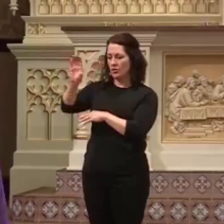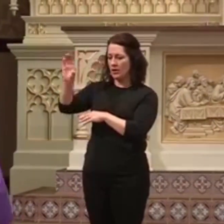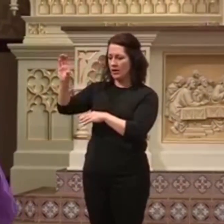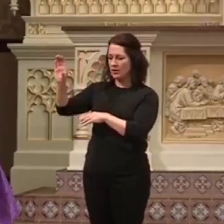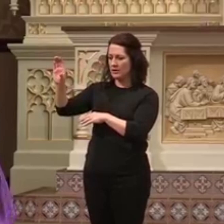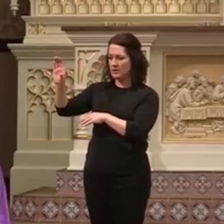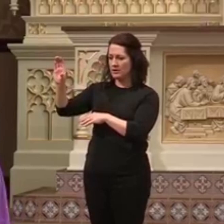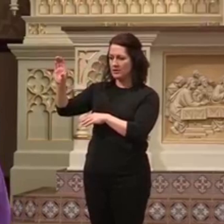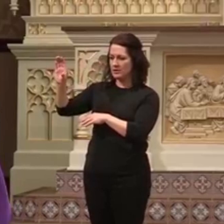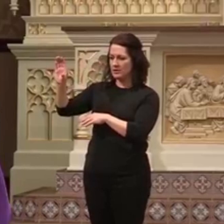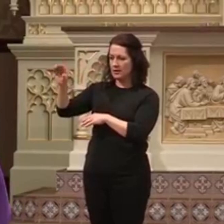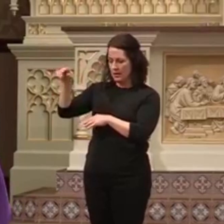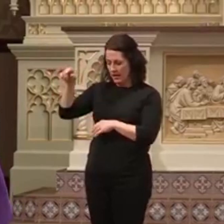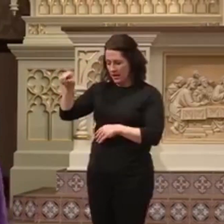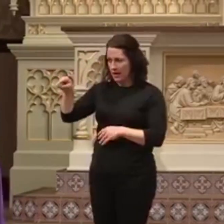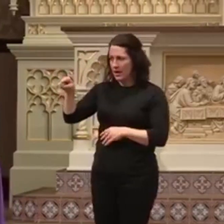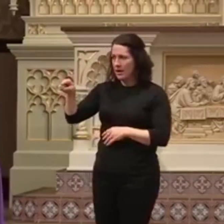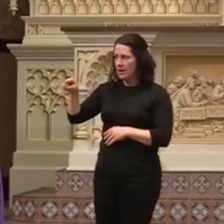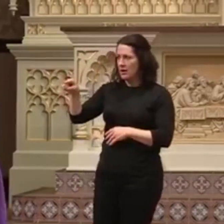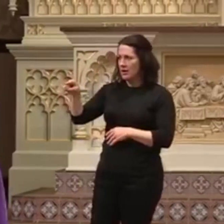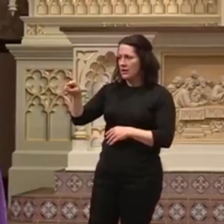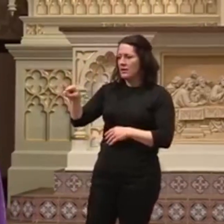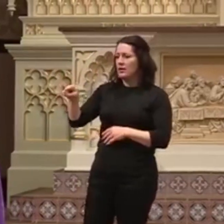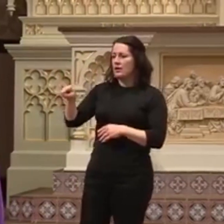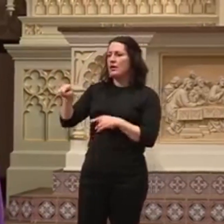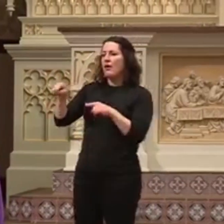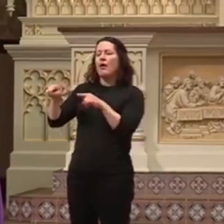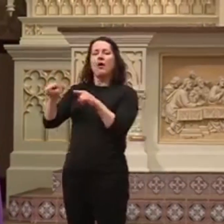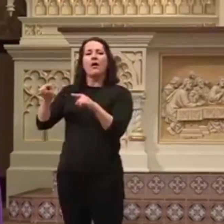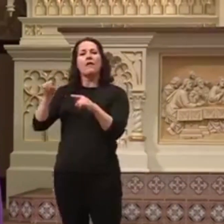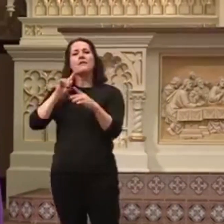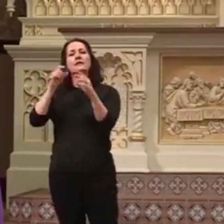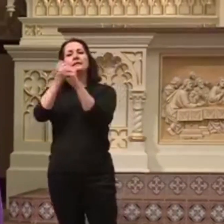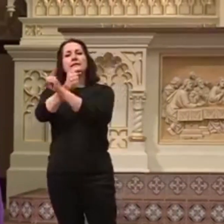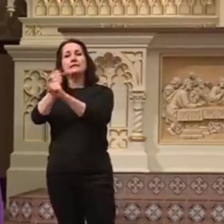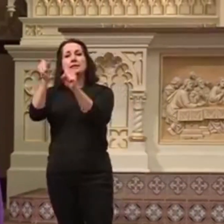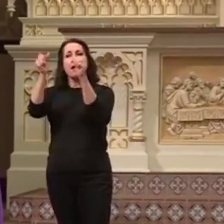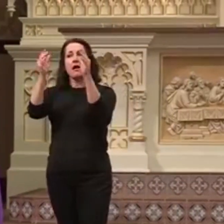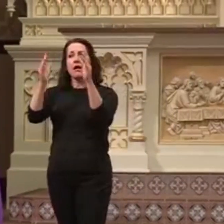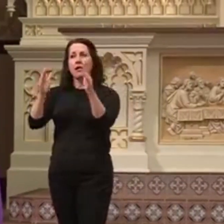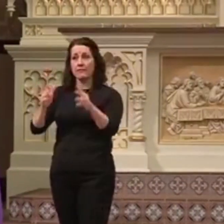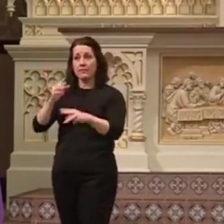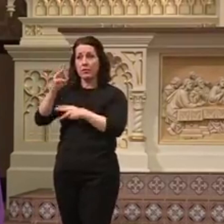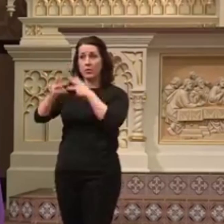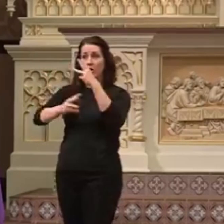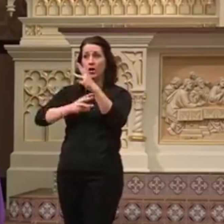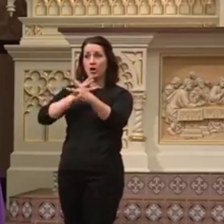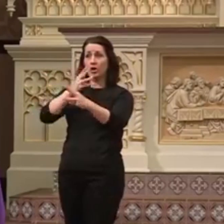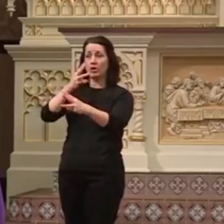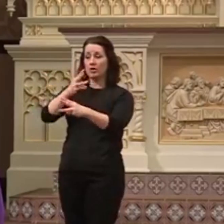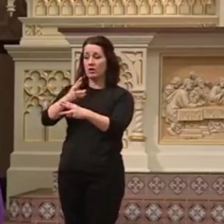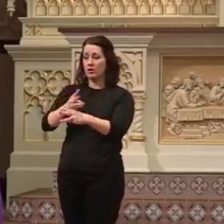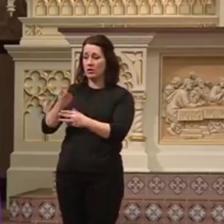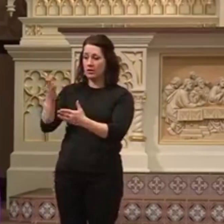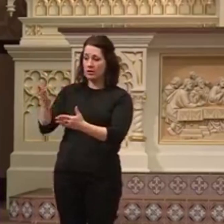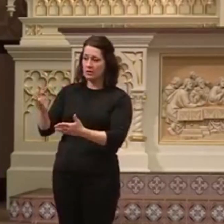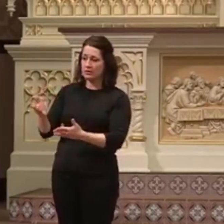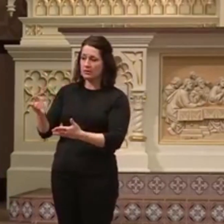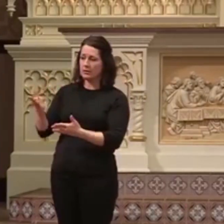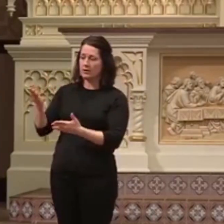cross, on which hung the Savior of the world.